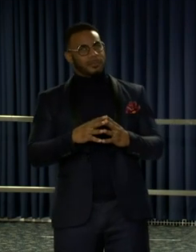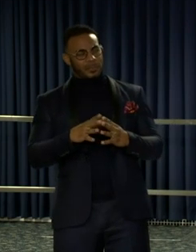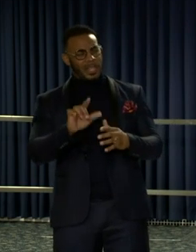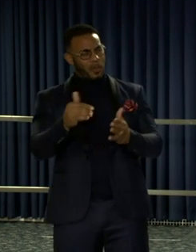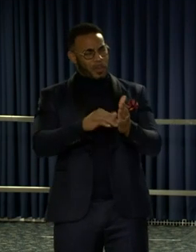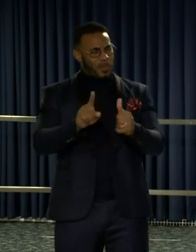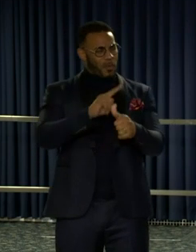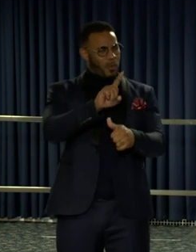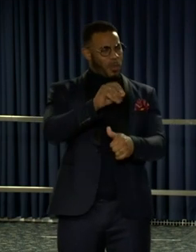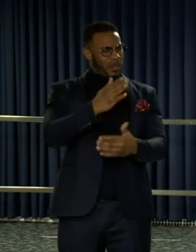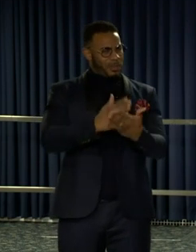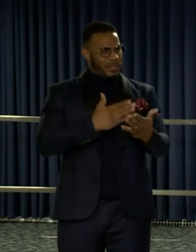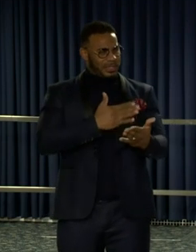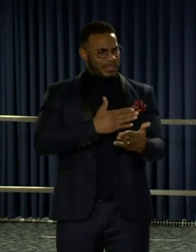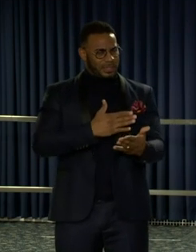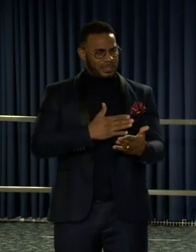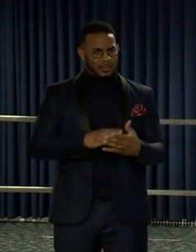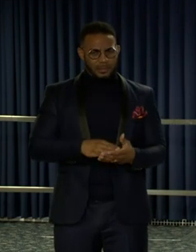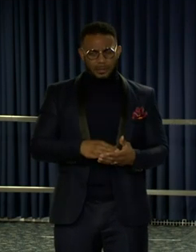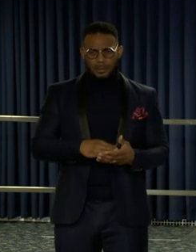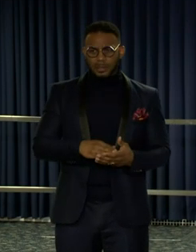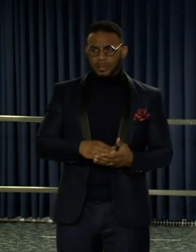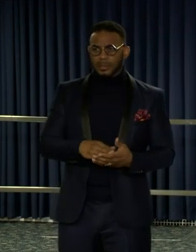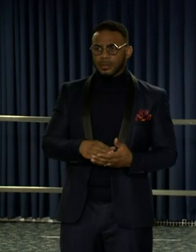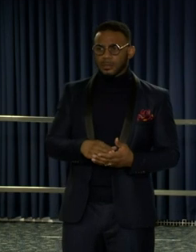Can you repeat the first part of your question, Bennett?